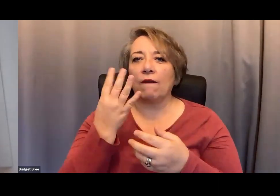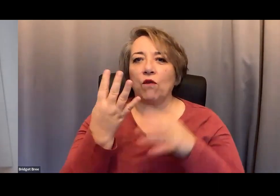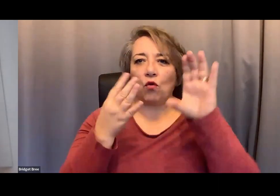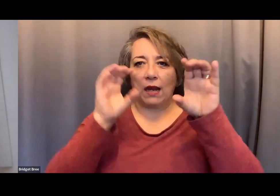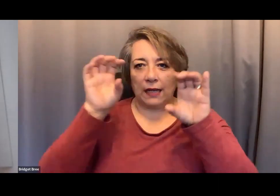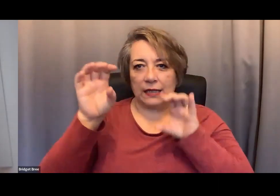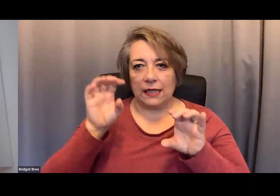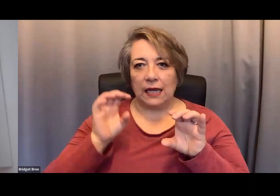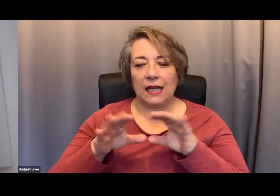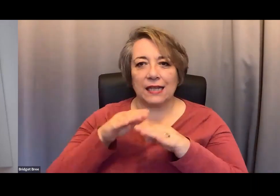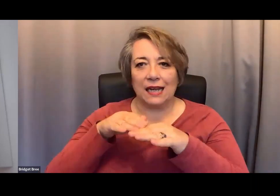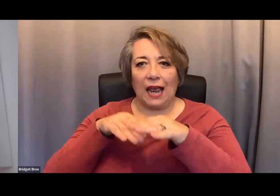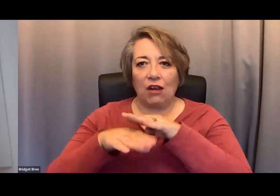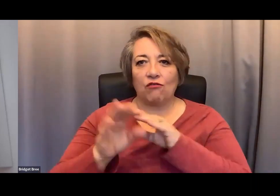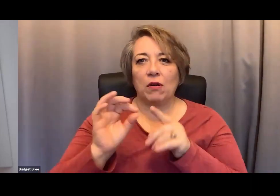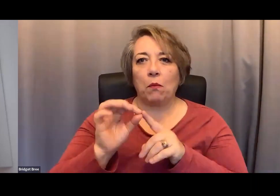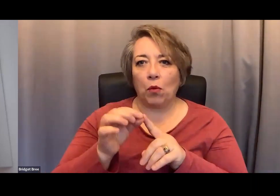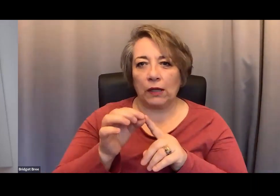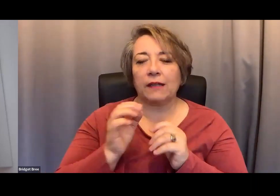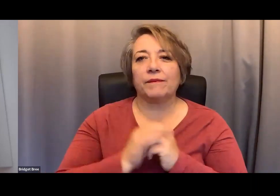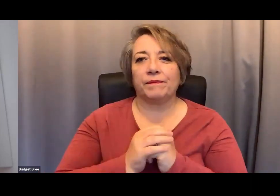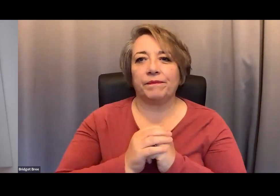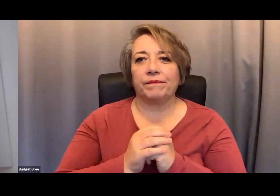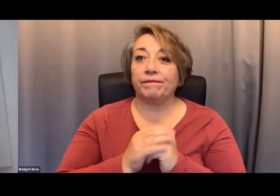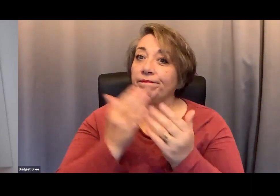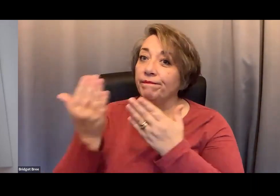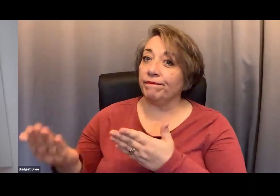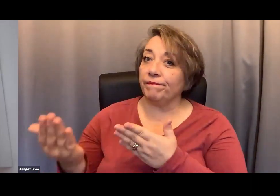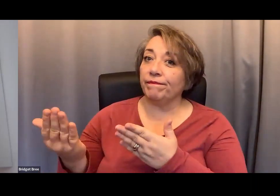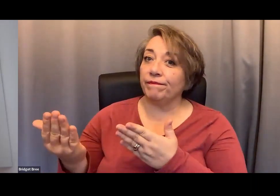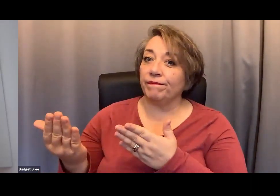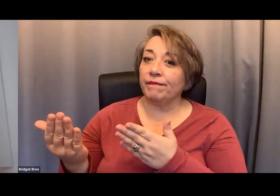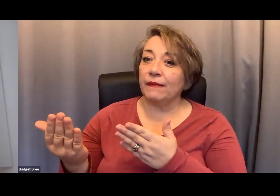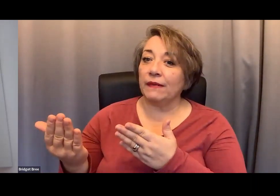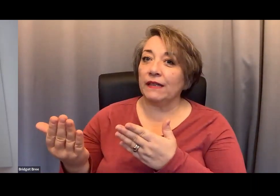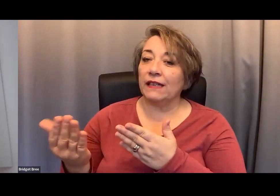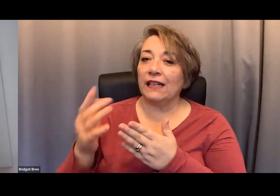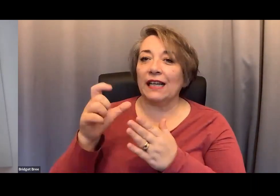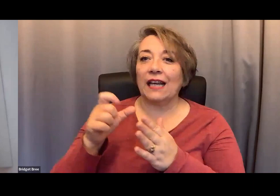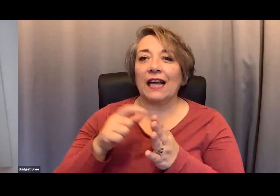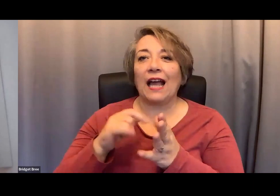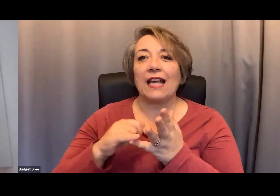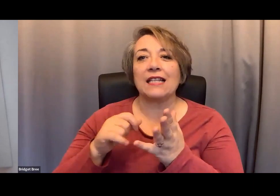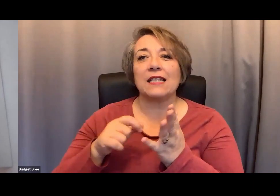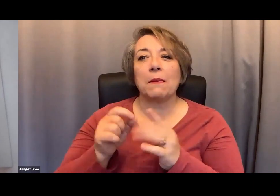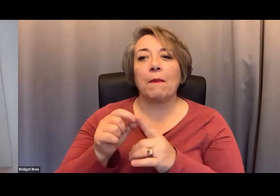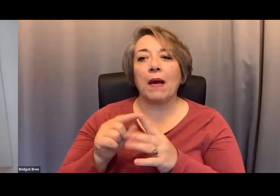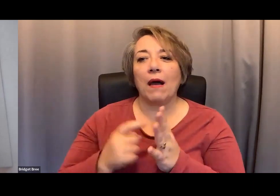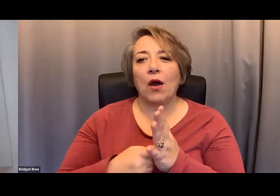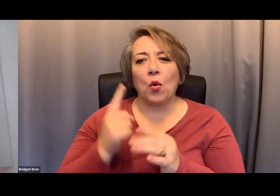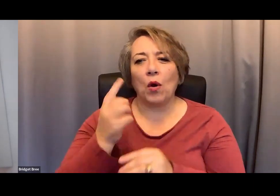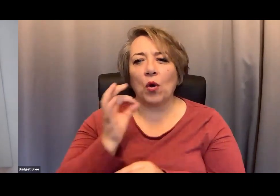sector, specifically the urban development sector. So Kasper, the floor is yours. Thank you, Leonora. One